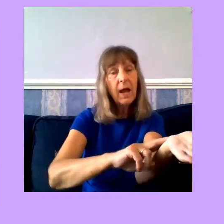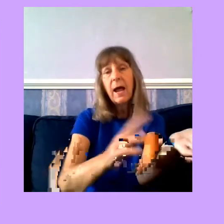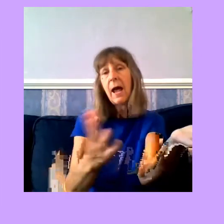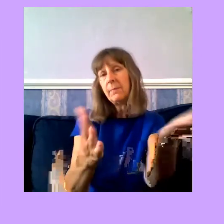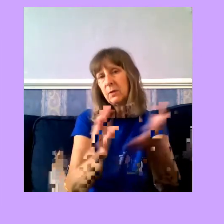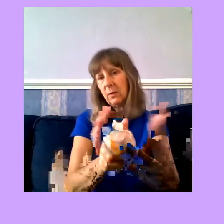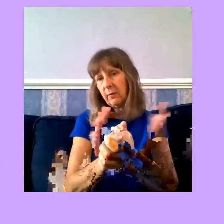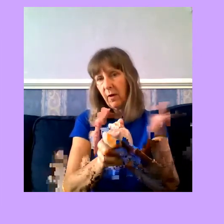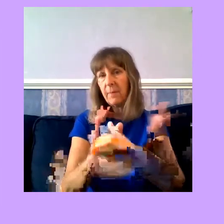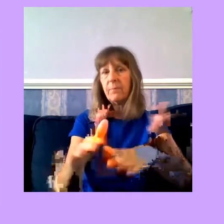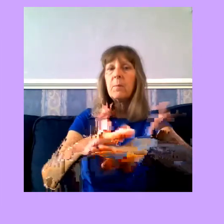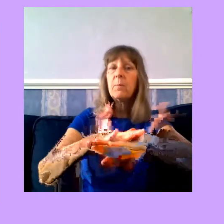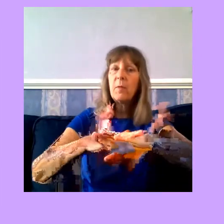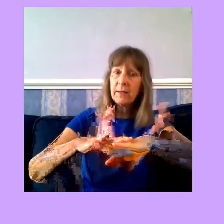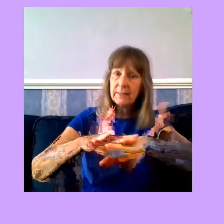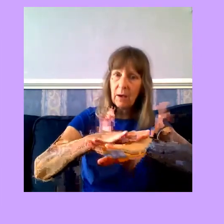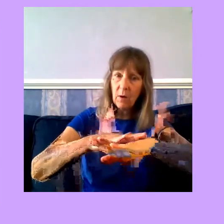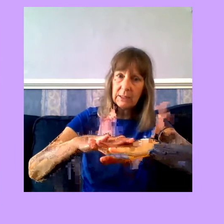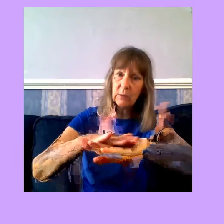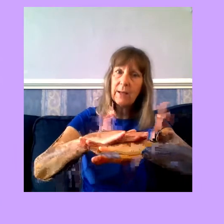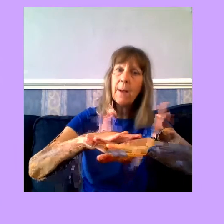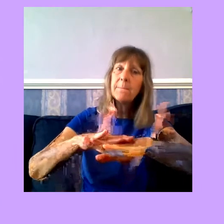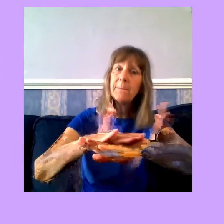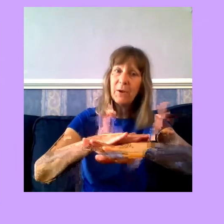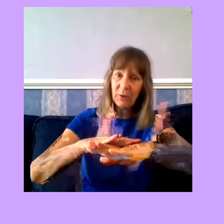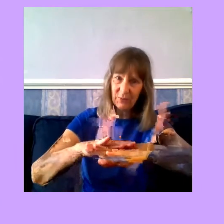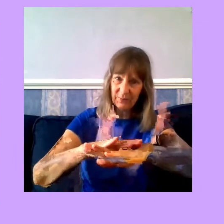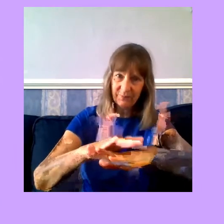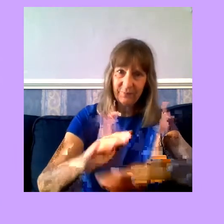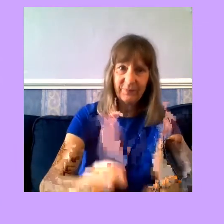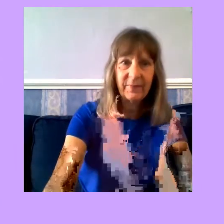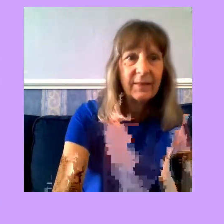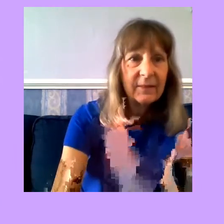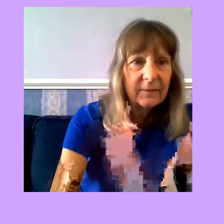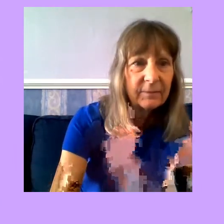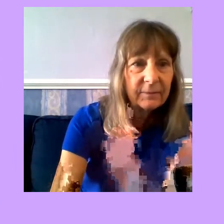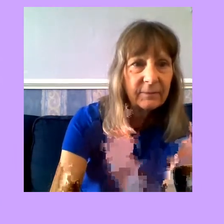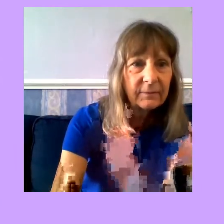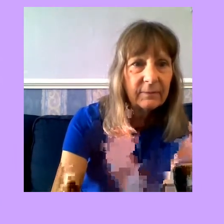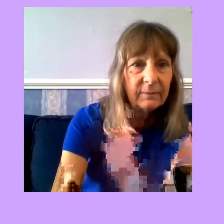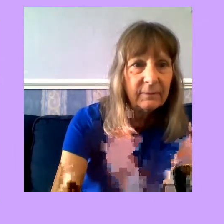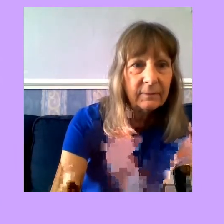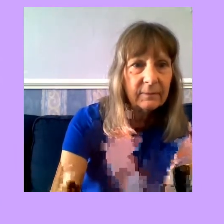blue, absolutely fine. But that's how I do it. Blue.